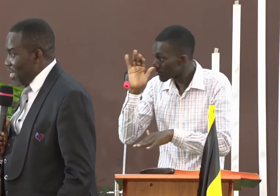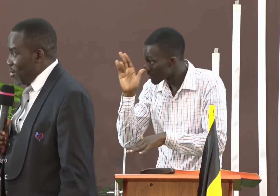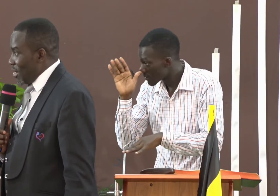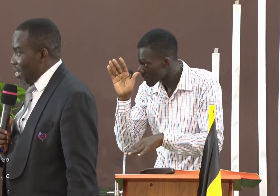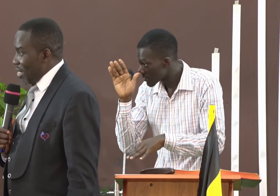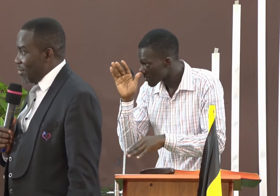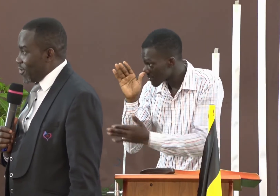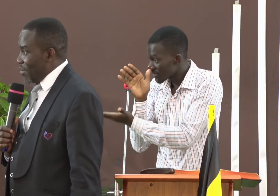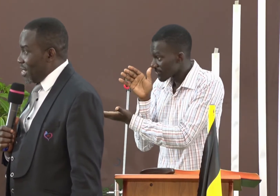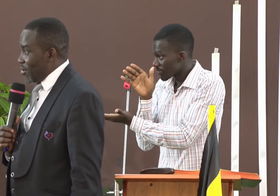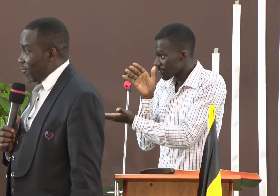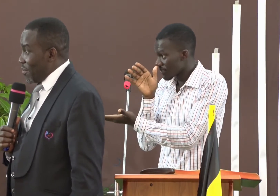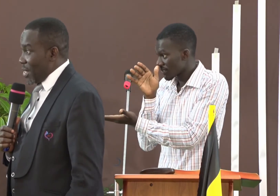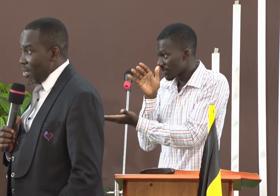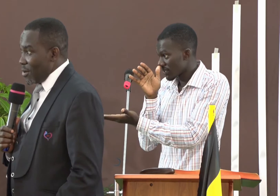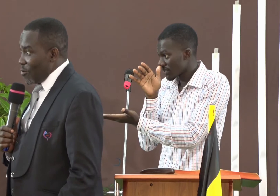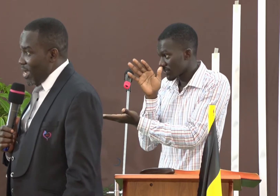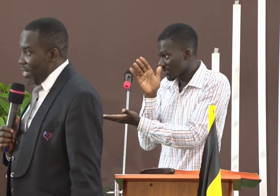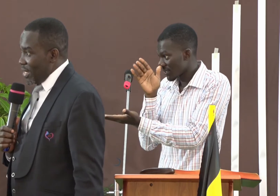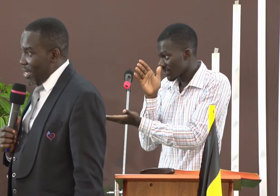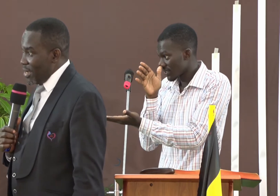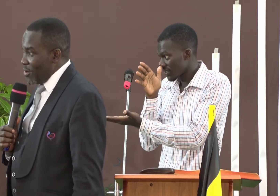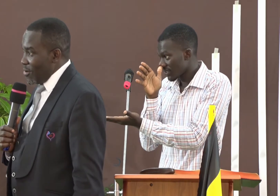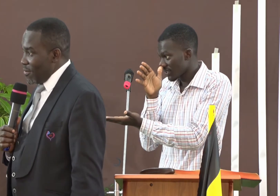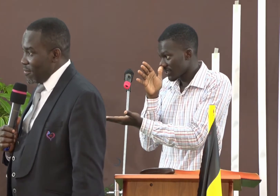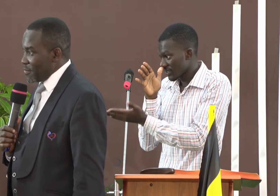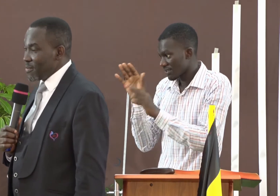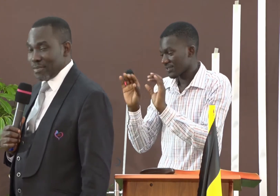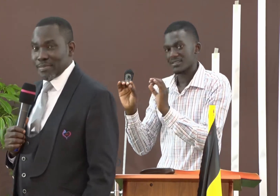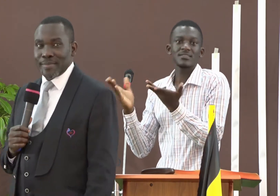nda bimenye wonga mfukamide nokufukamira. Nkuwairiza.